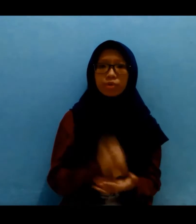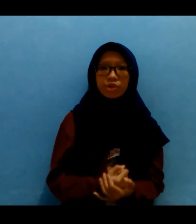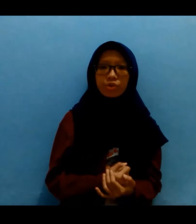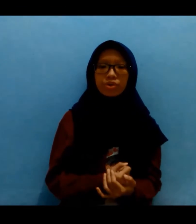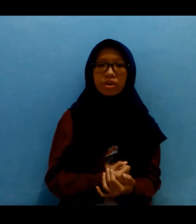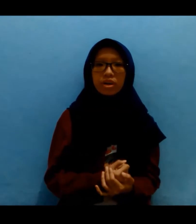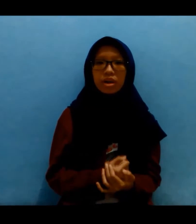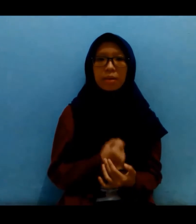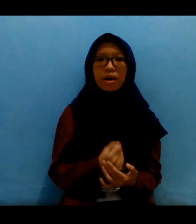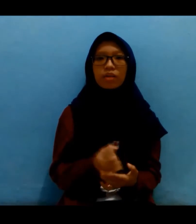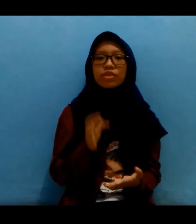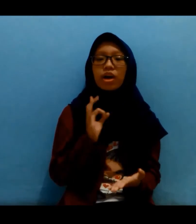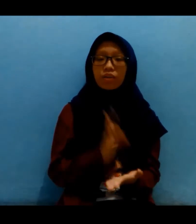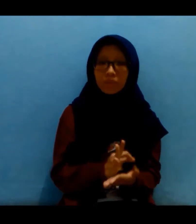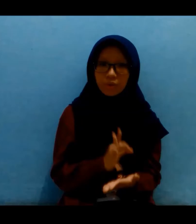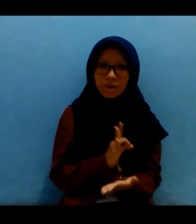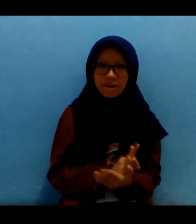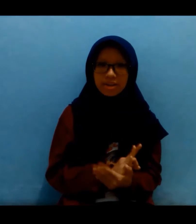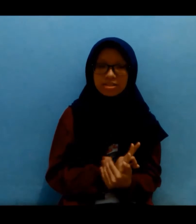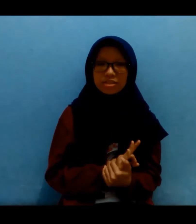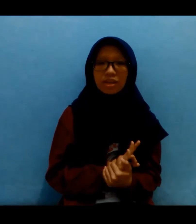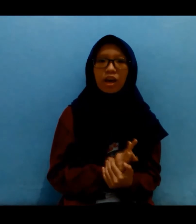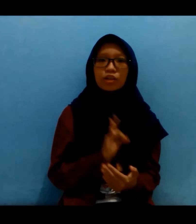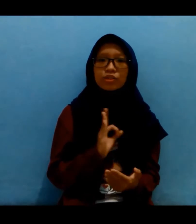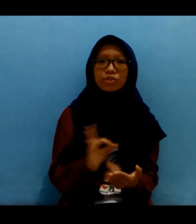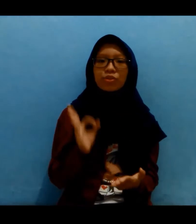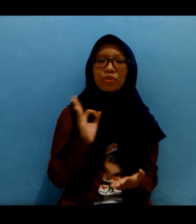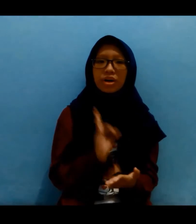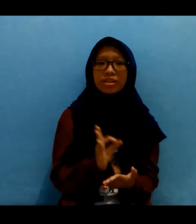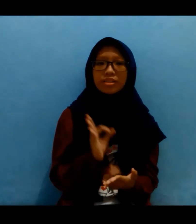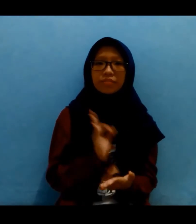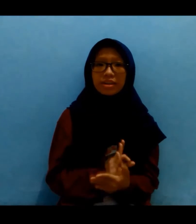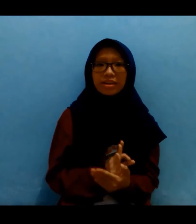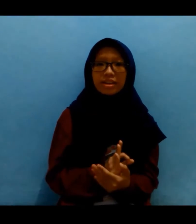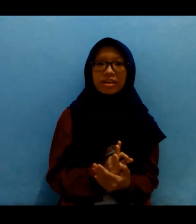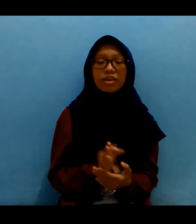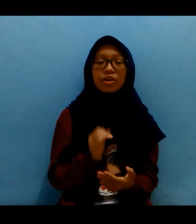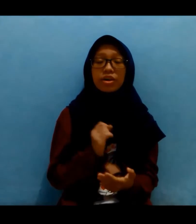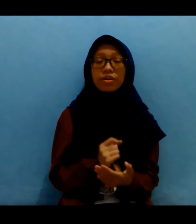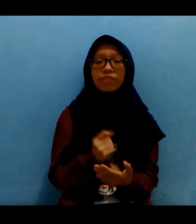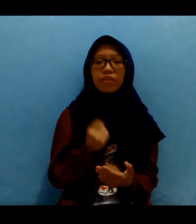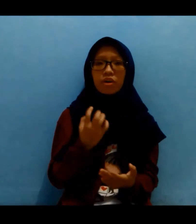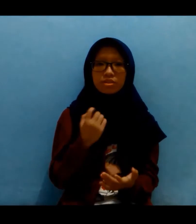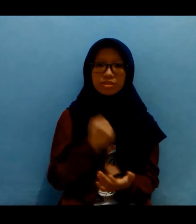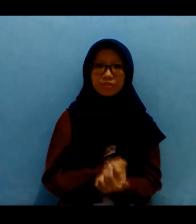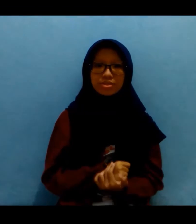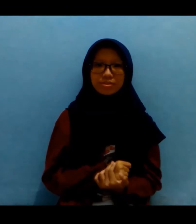you about 3 ways to identify hoax news.